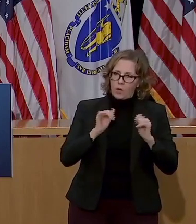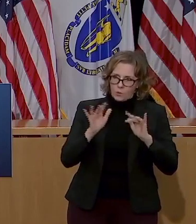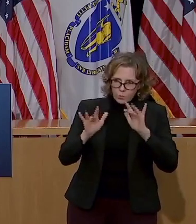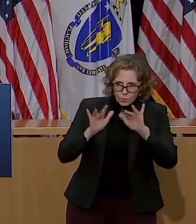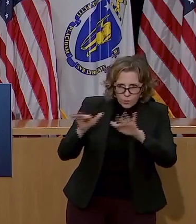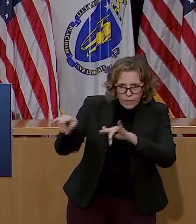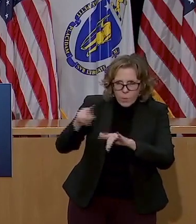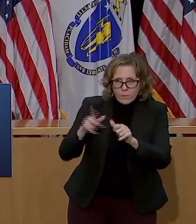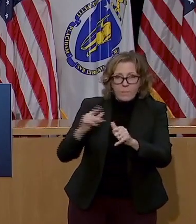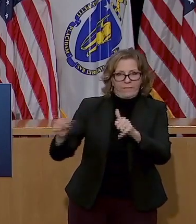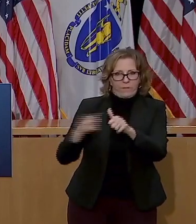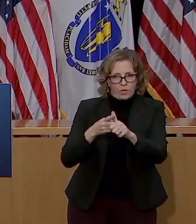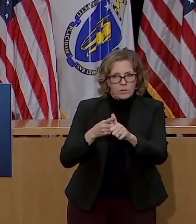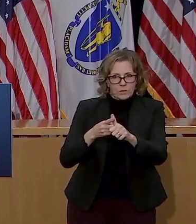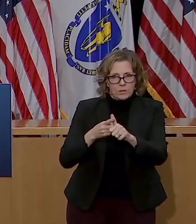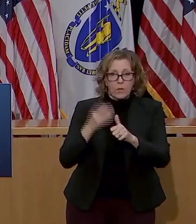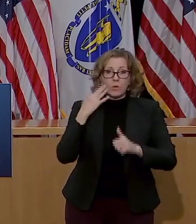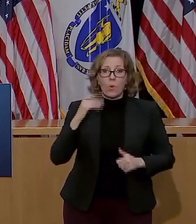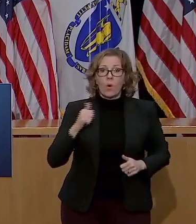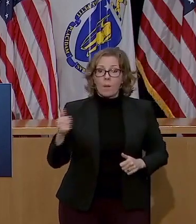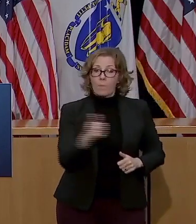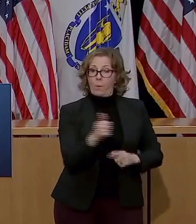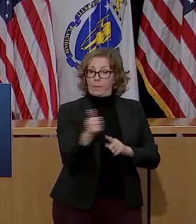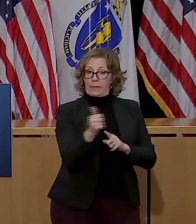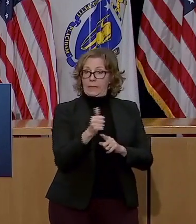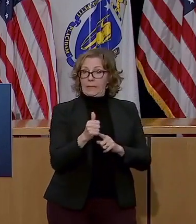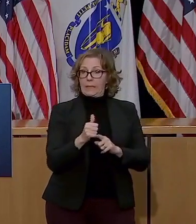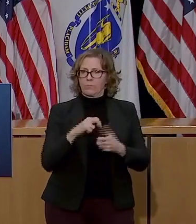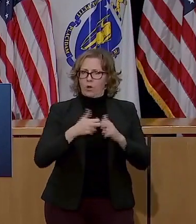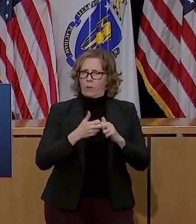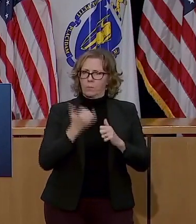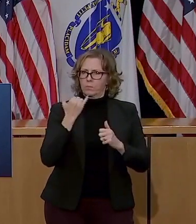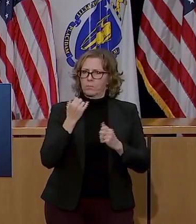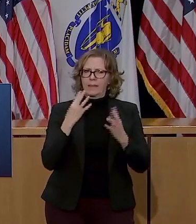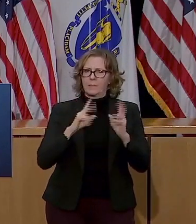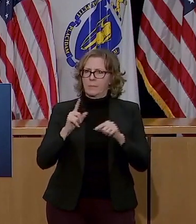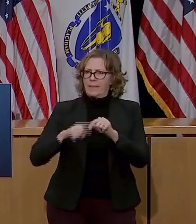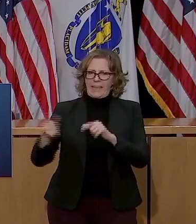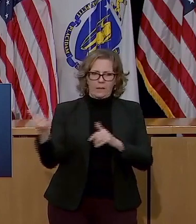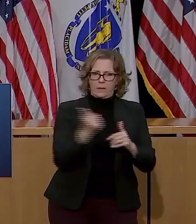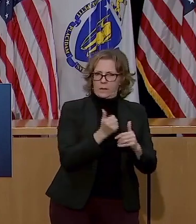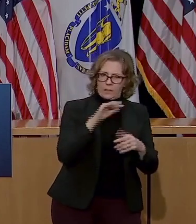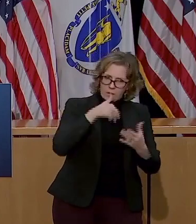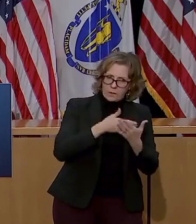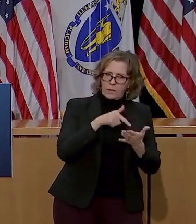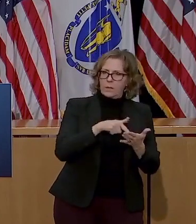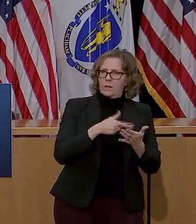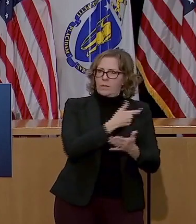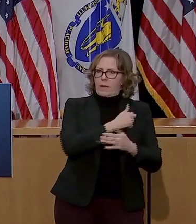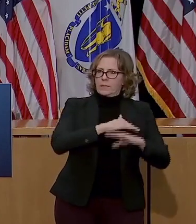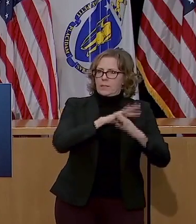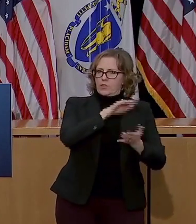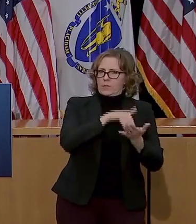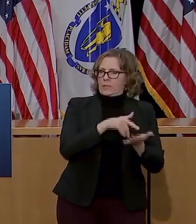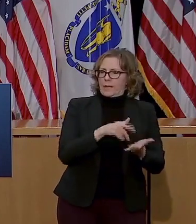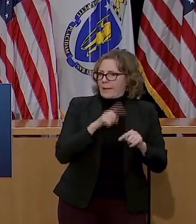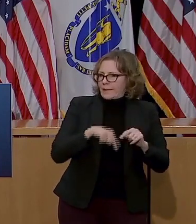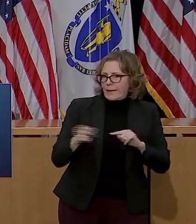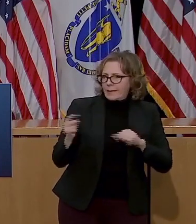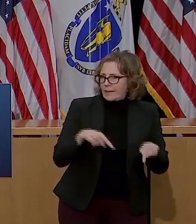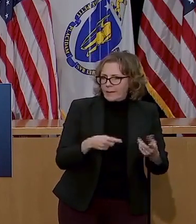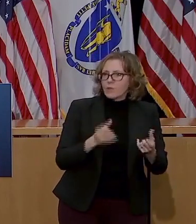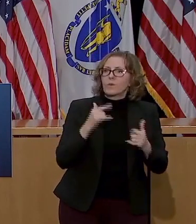them. Mobility is a big deal. If you can't get to a site, which many of the populations that we chose to serve first can't